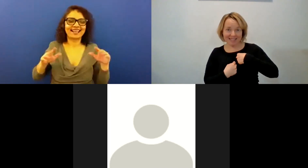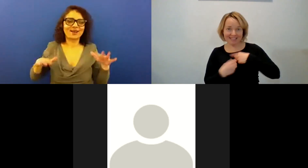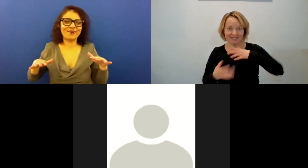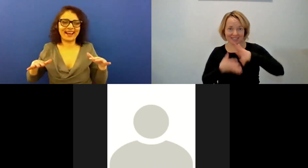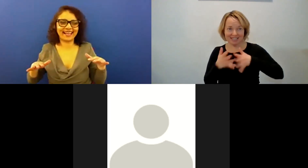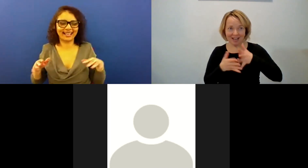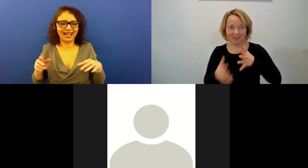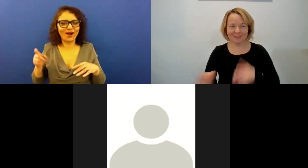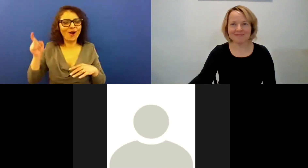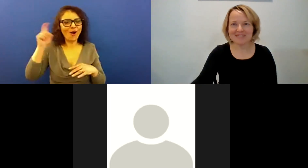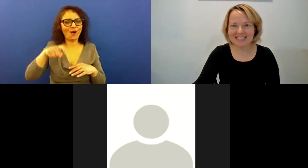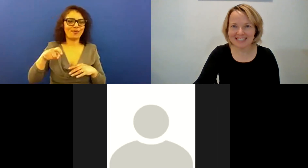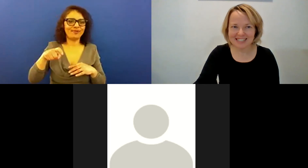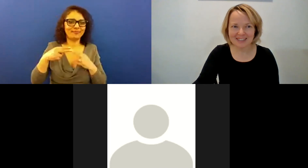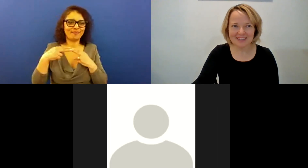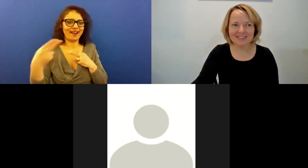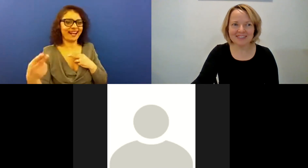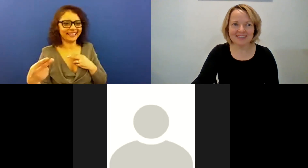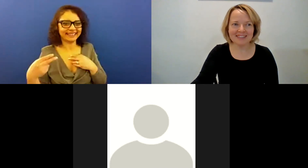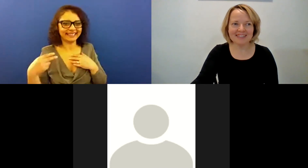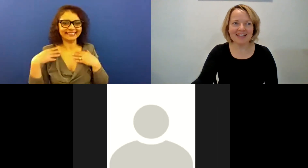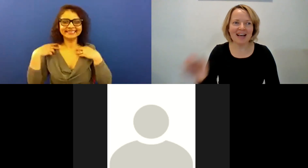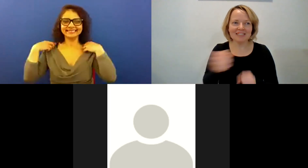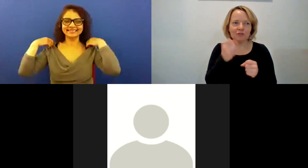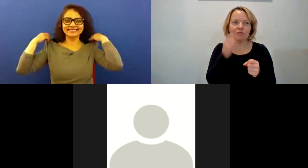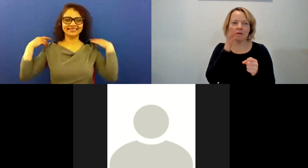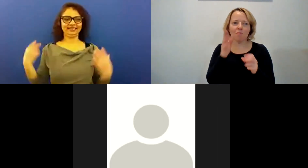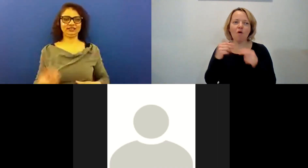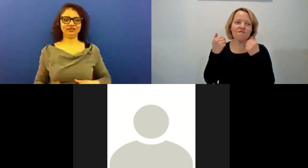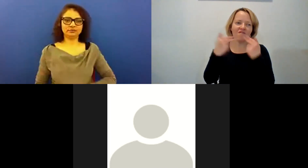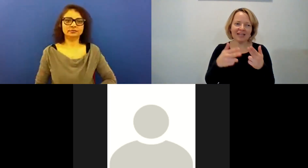looking at his phone now to see if there were any